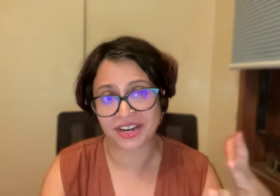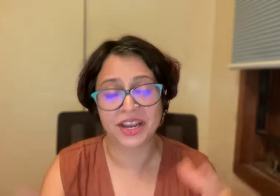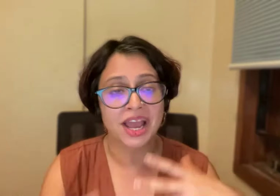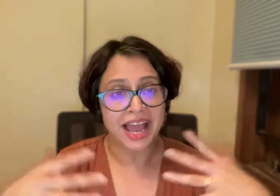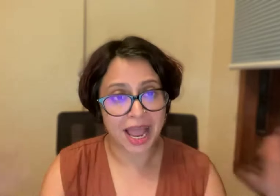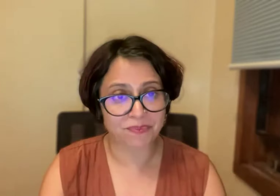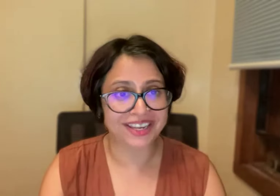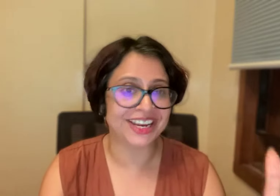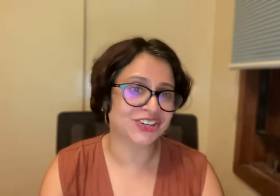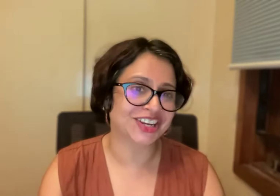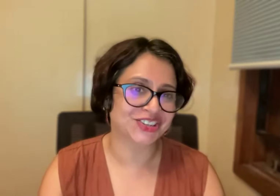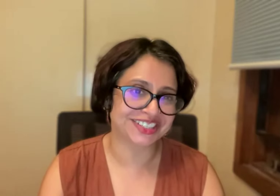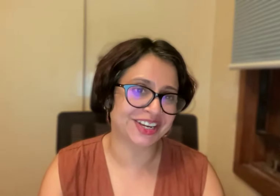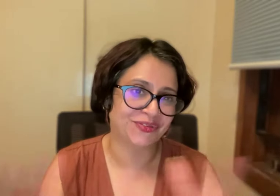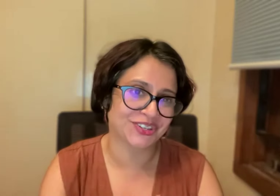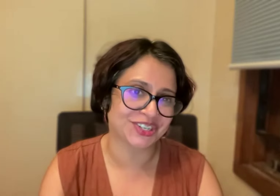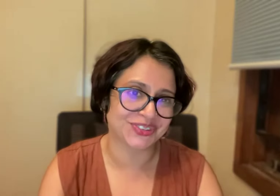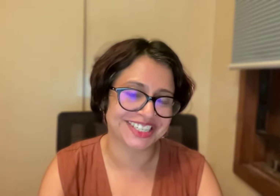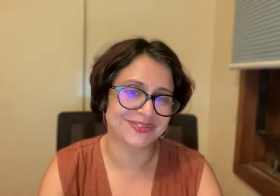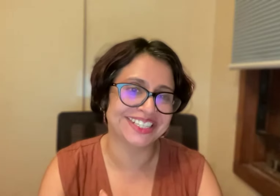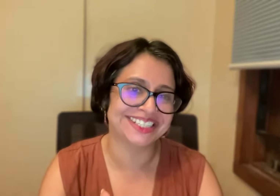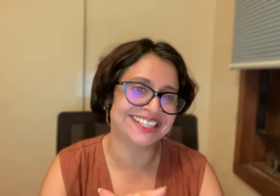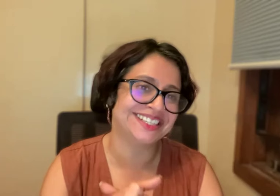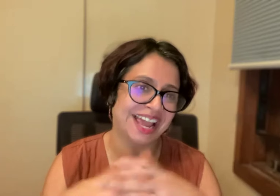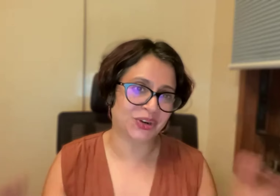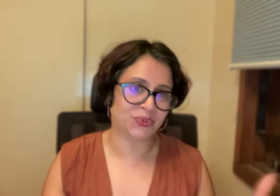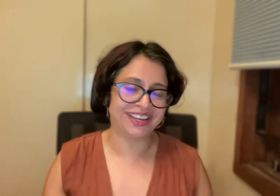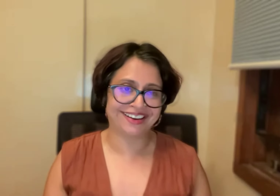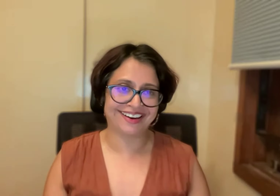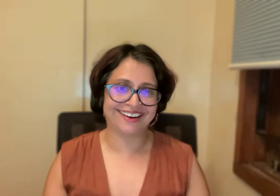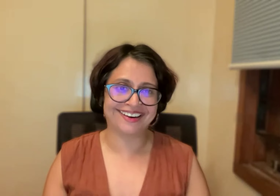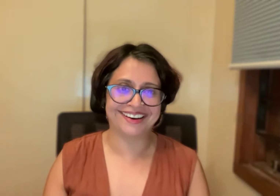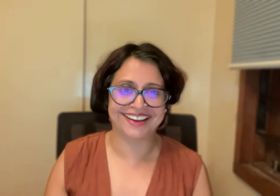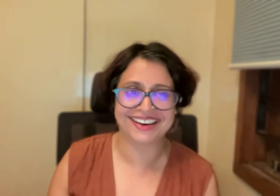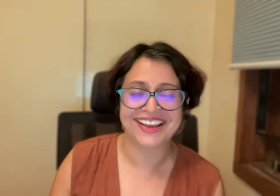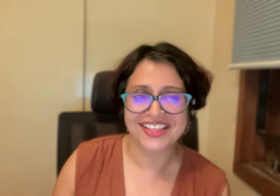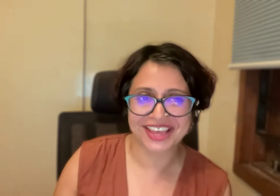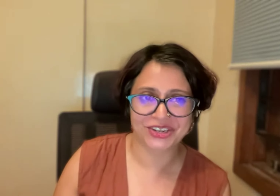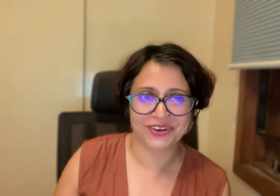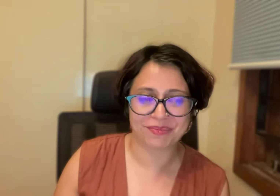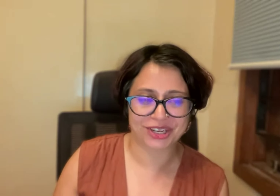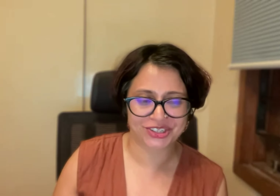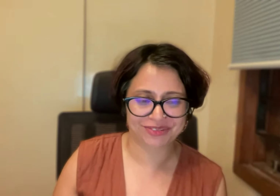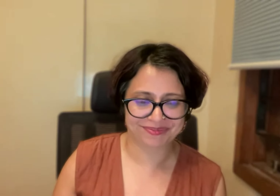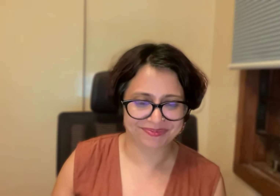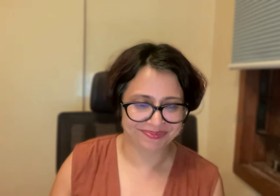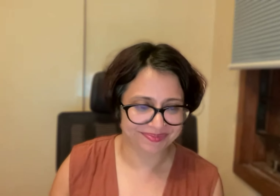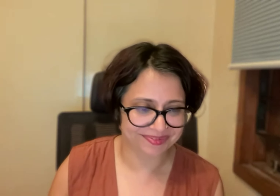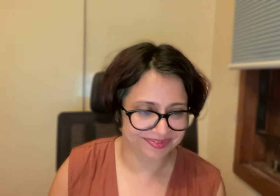a very happy International Day of Persons with Disabilities and week ahead. Thank you very